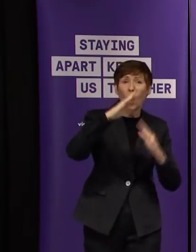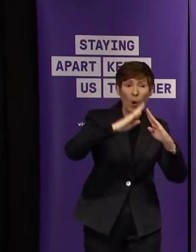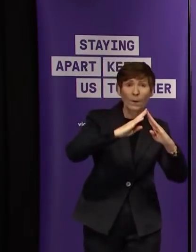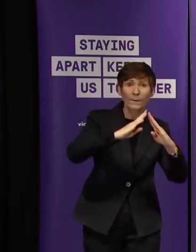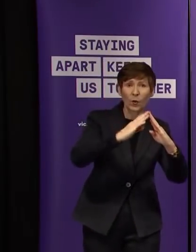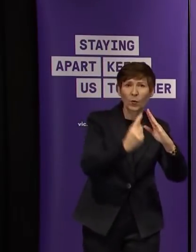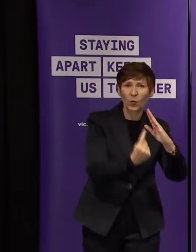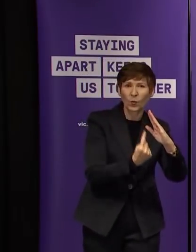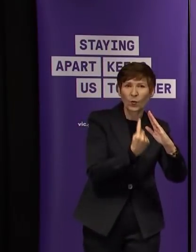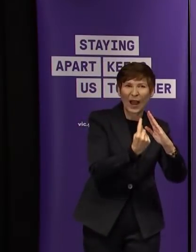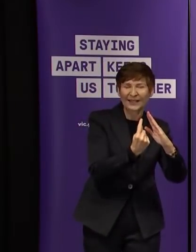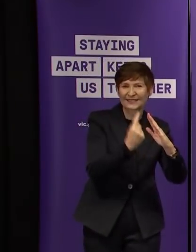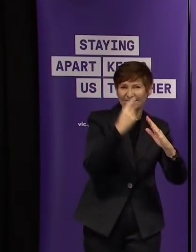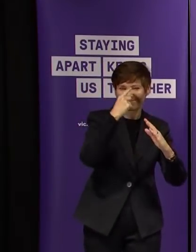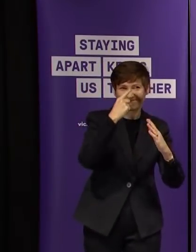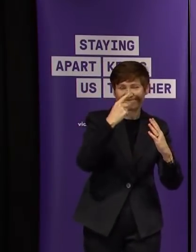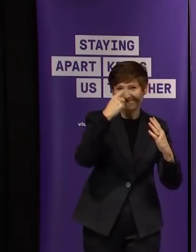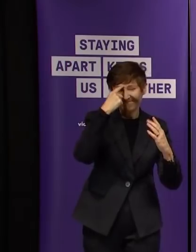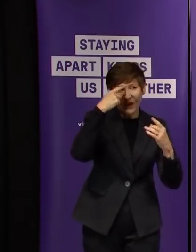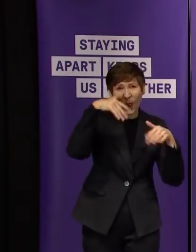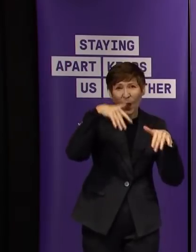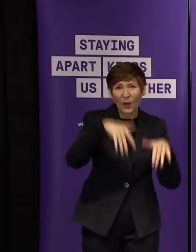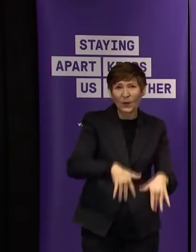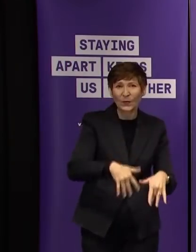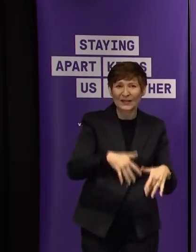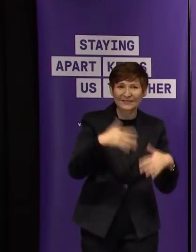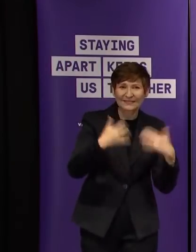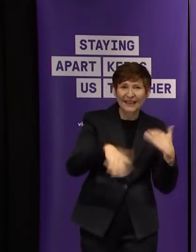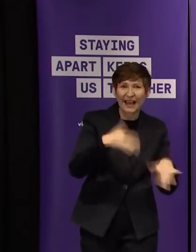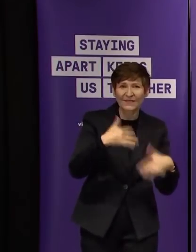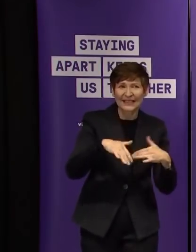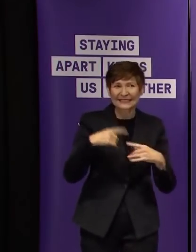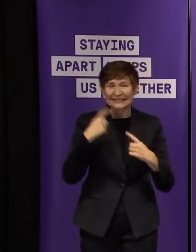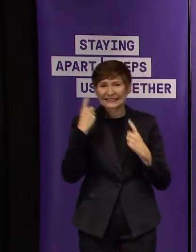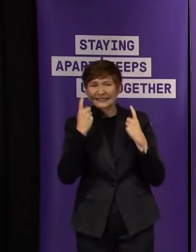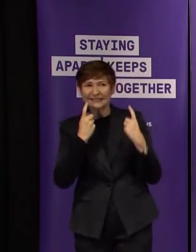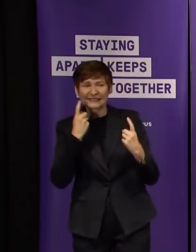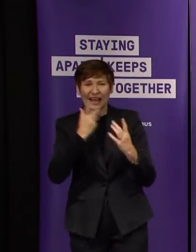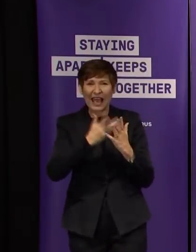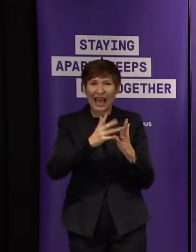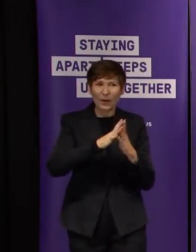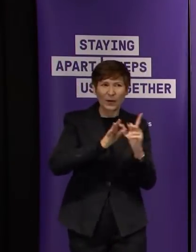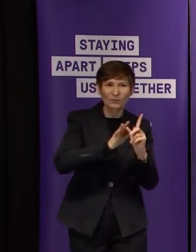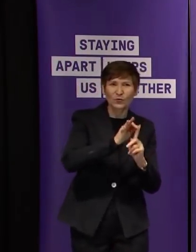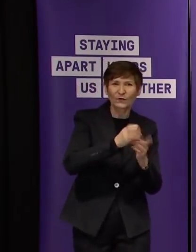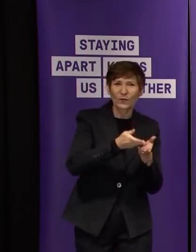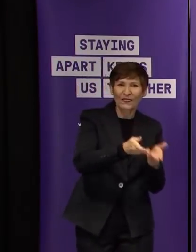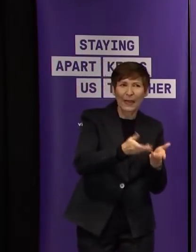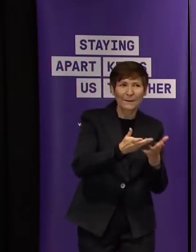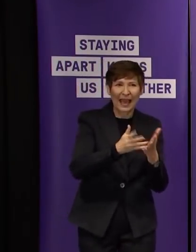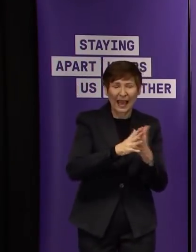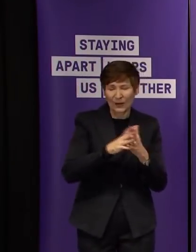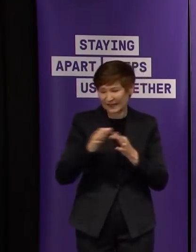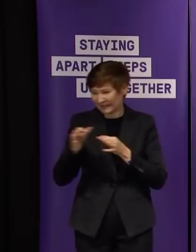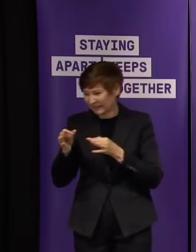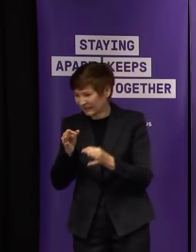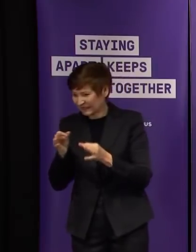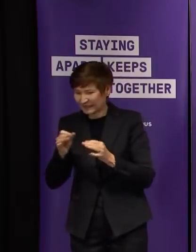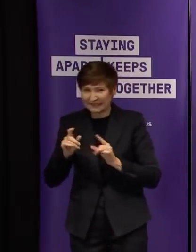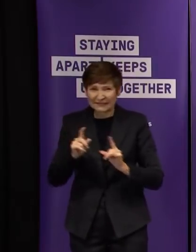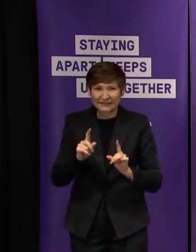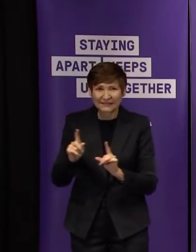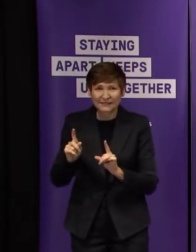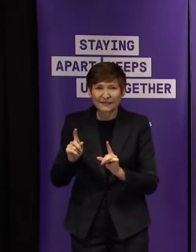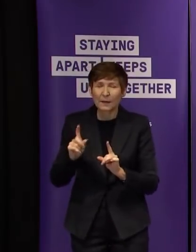But, you know, I think we always knew that we could make some changes that would make a difference in people's lives, but we're not going to be, you know, that substantive